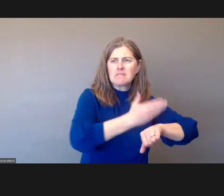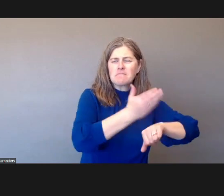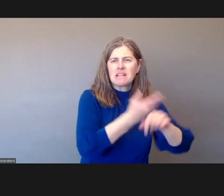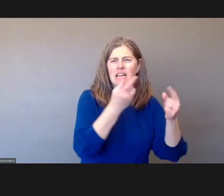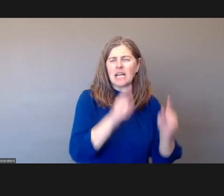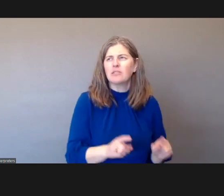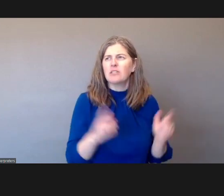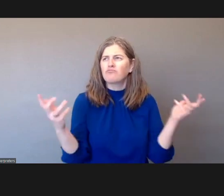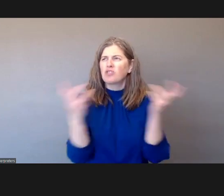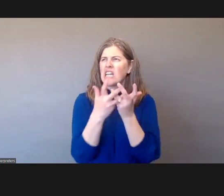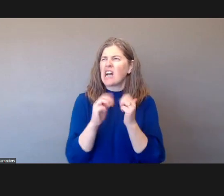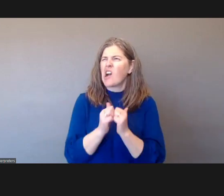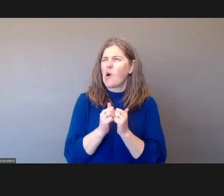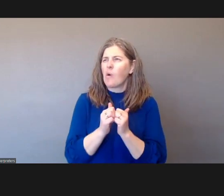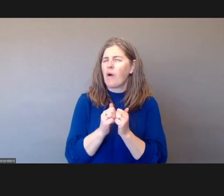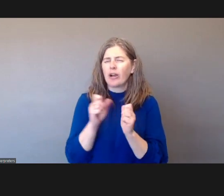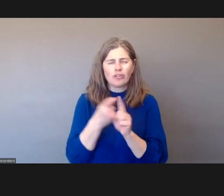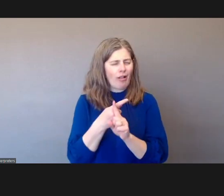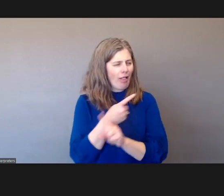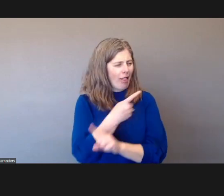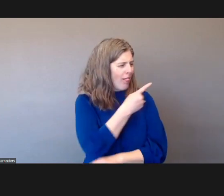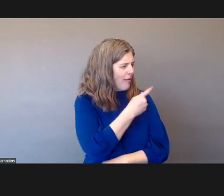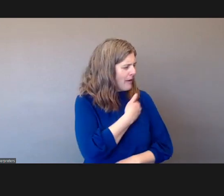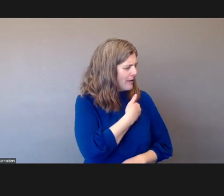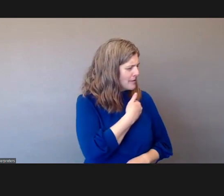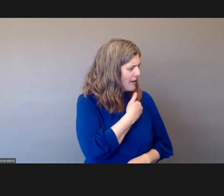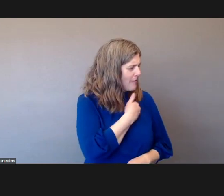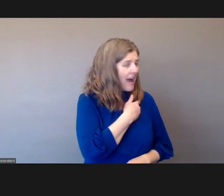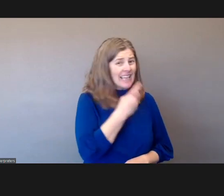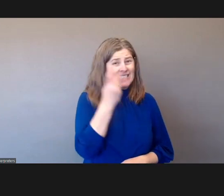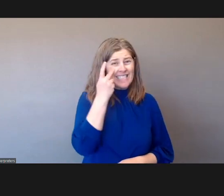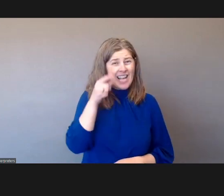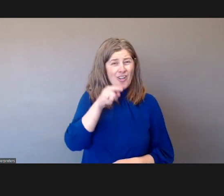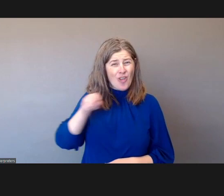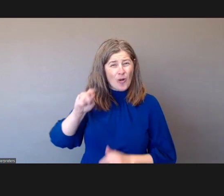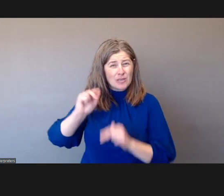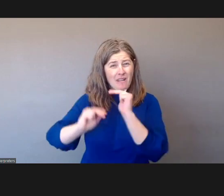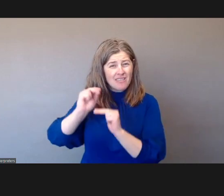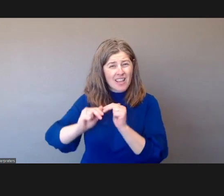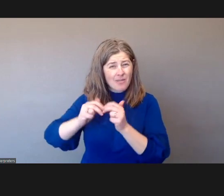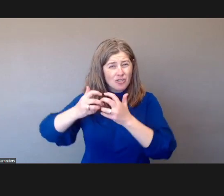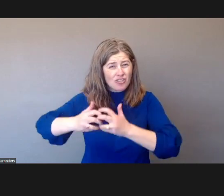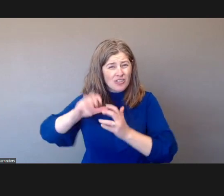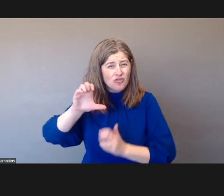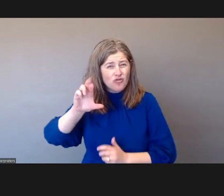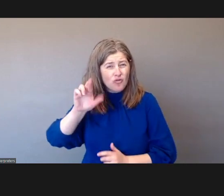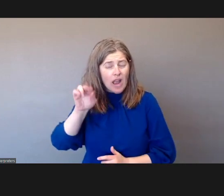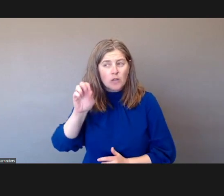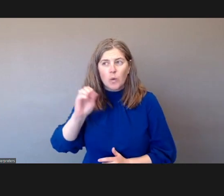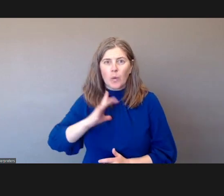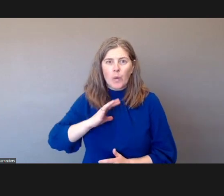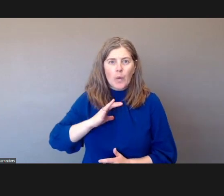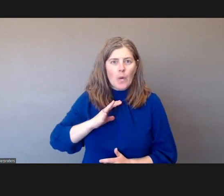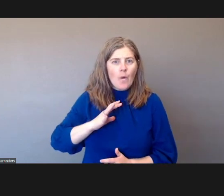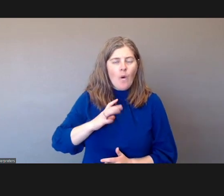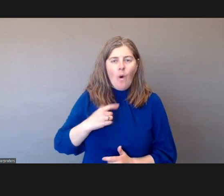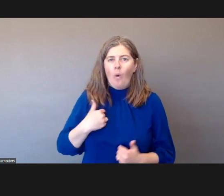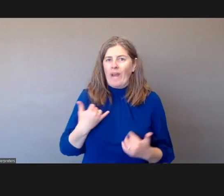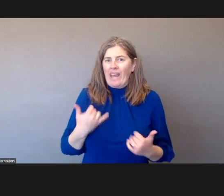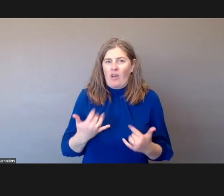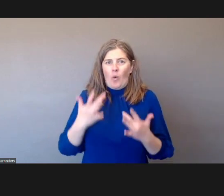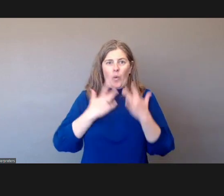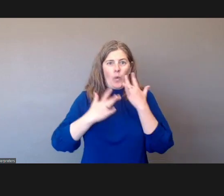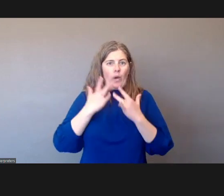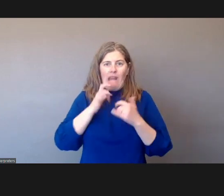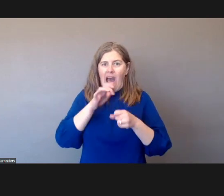just sidetrack myself for a minute to say, seeing those cranes up is a really, really good news. We don't have enough beds in New